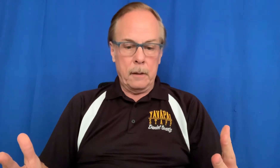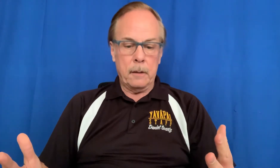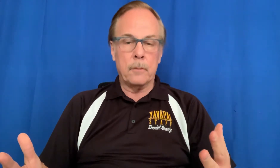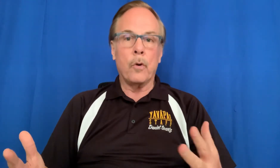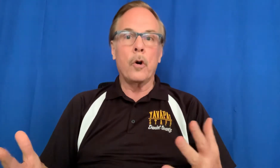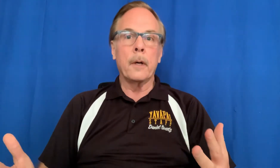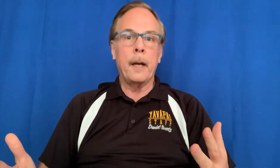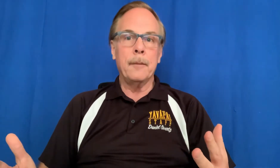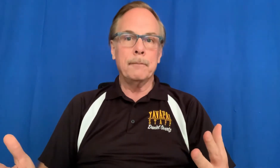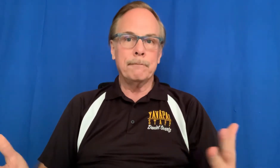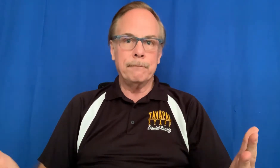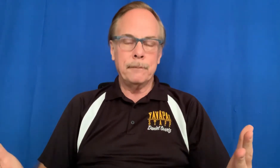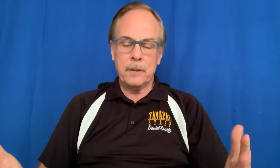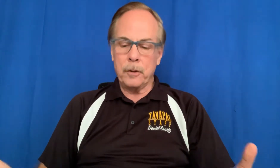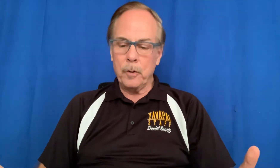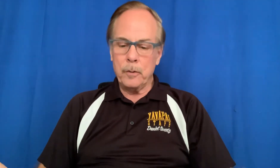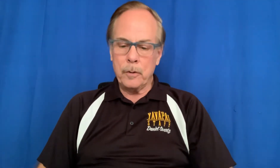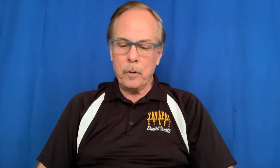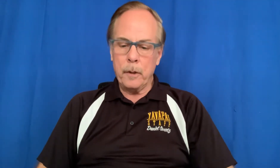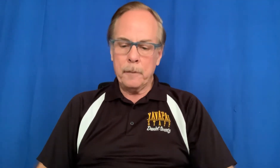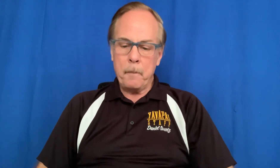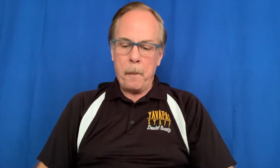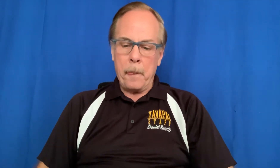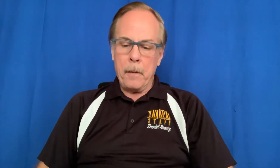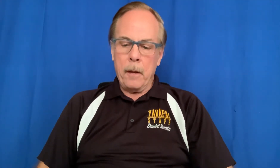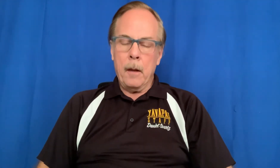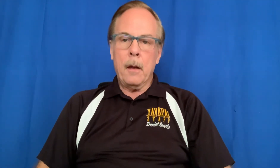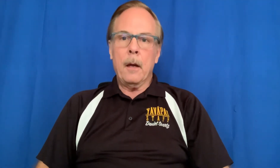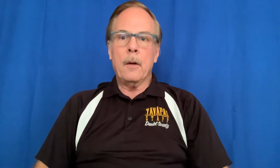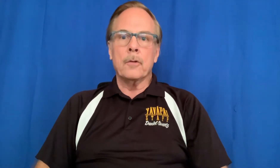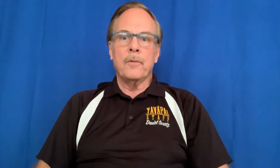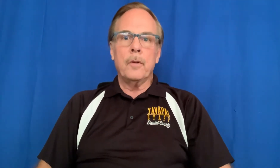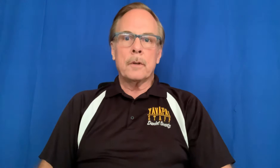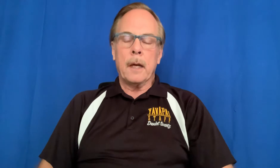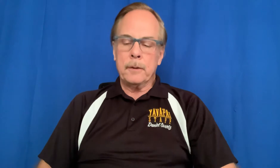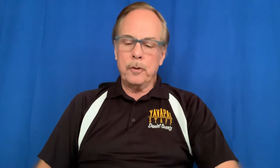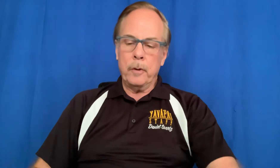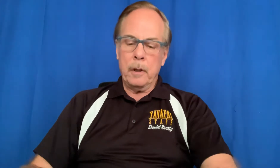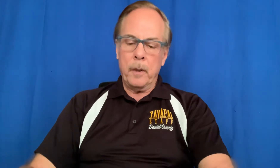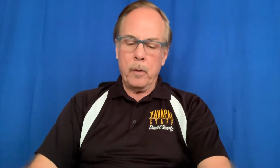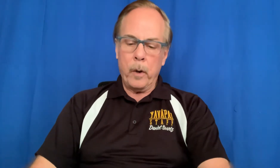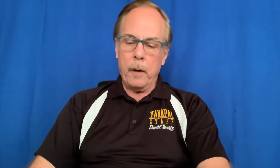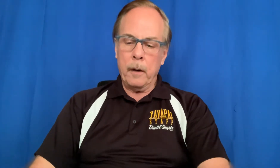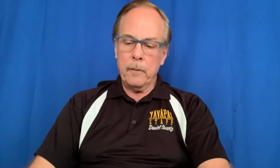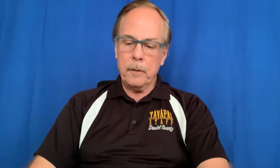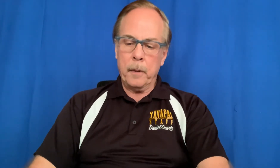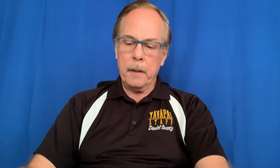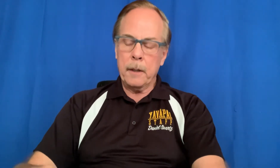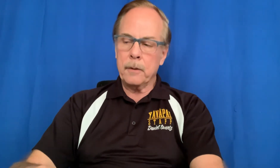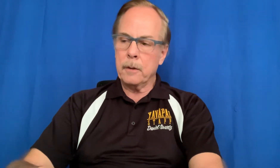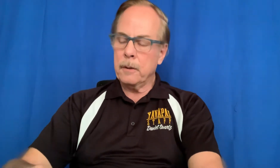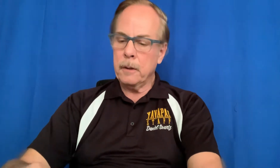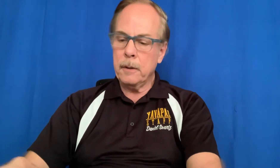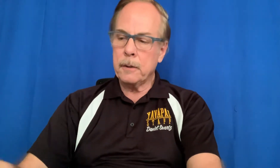is Wrong Name. It's a cute story. And there's a few signs that you need to be aware of, so pay attention to these